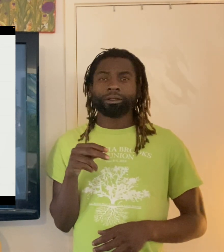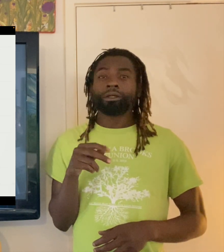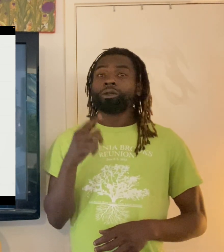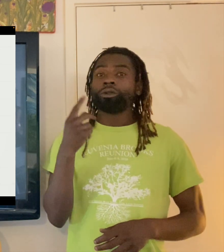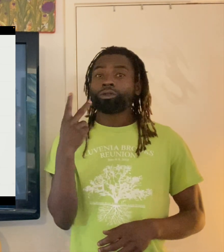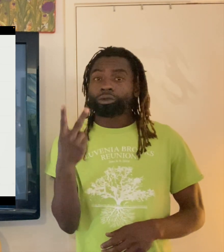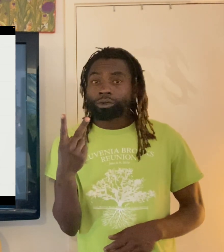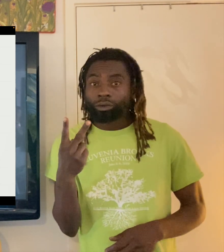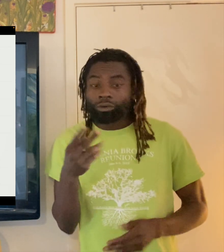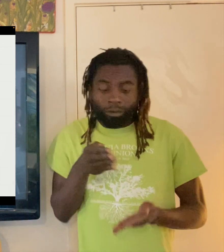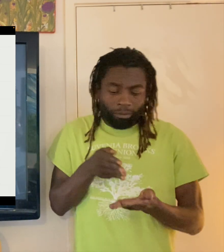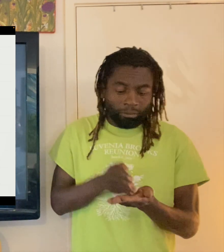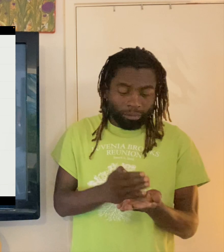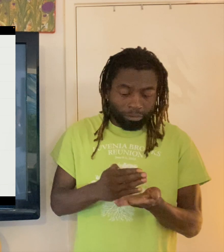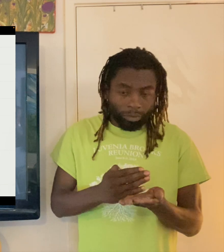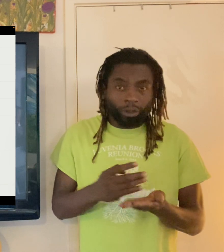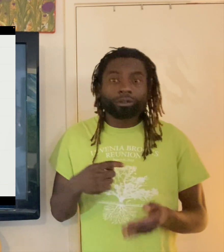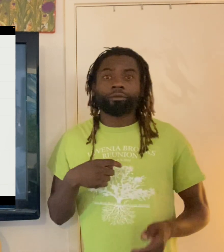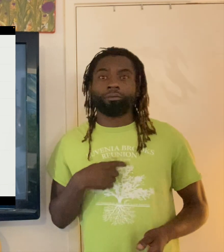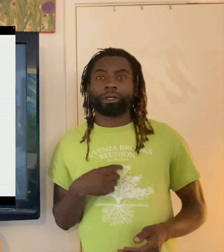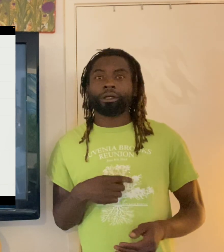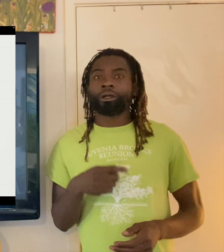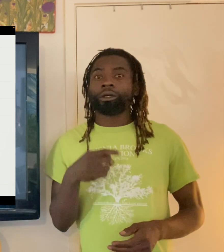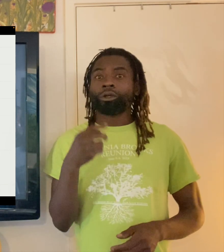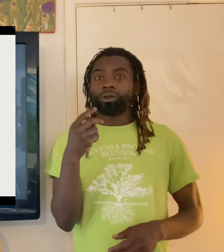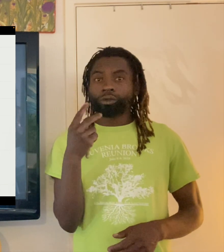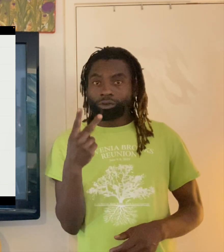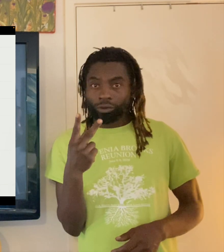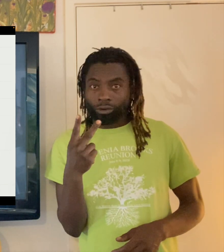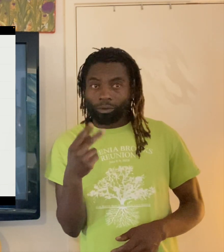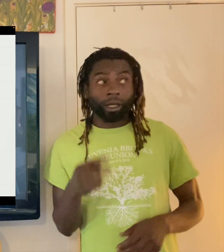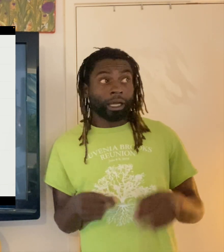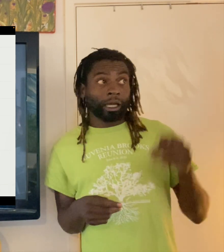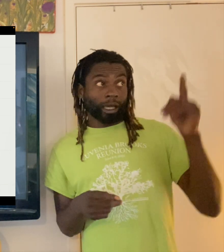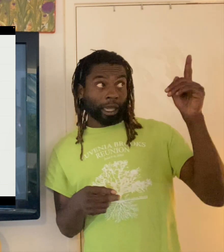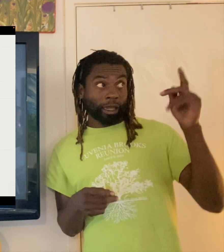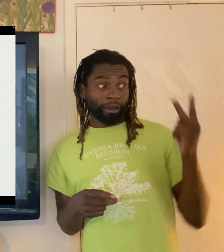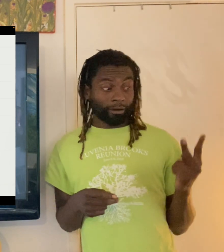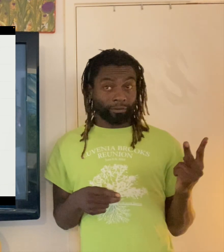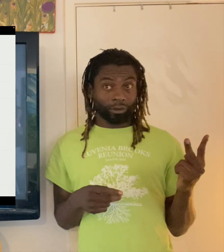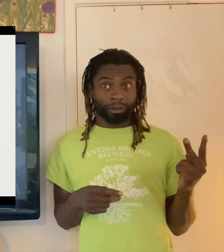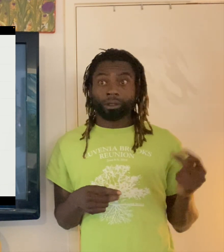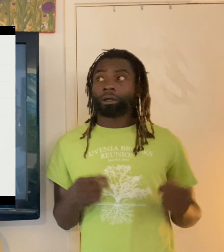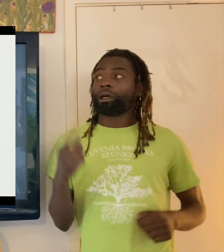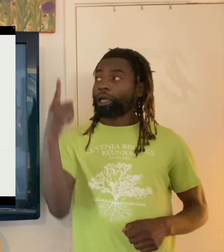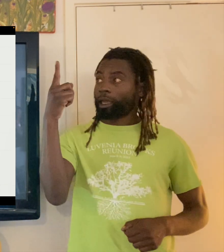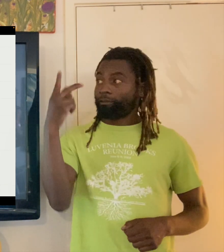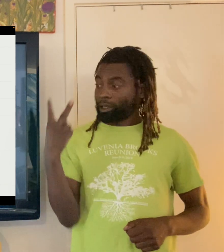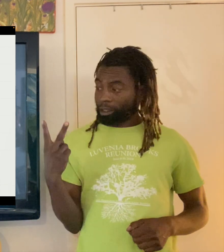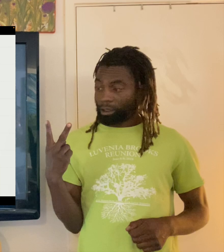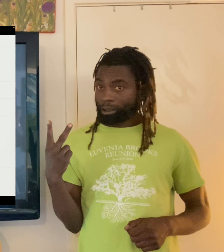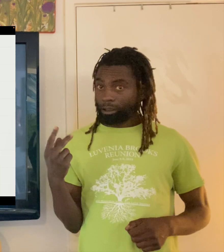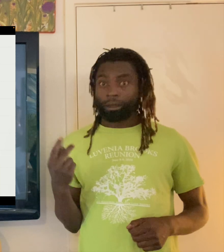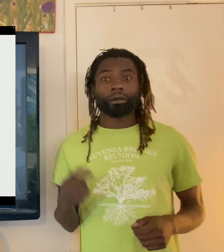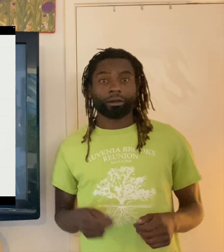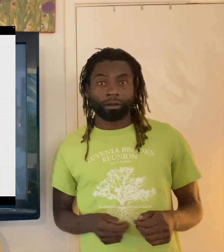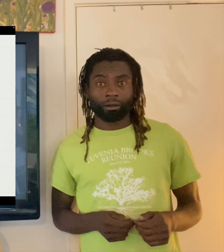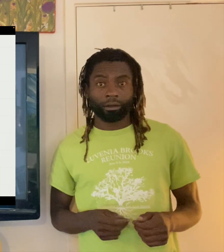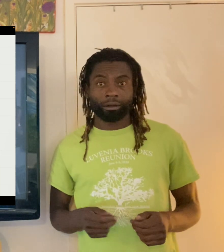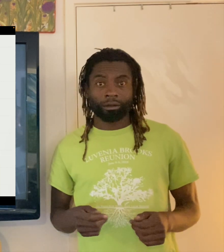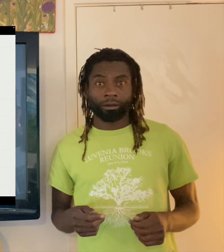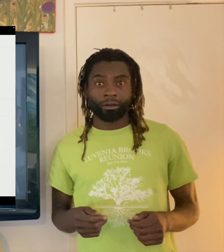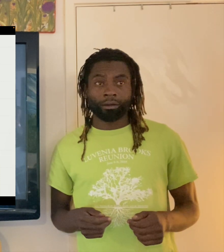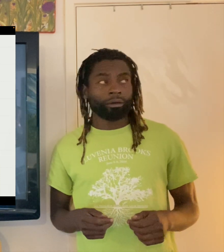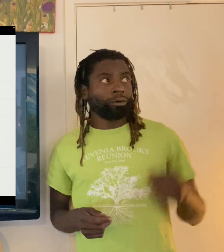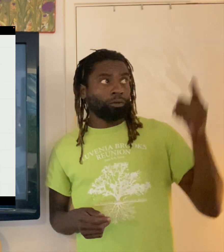2 parts of me, or 2 equal halves of me. 1 half here and 1 half here. And